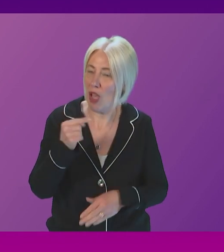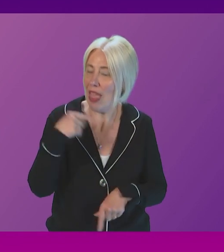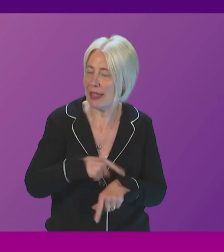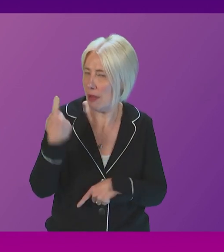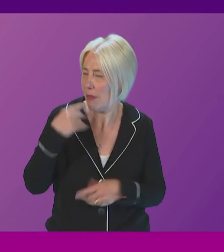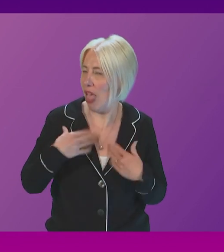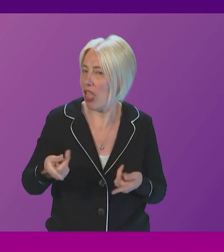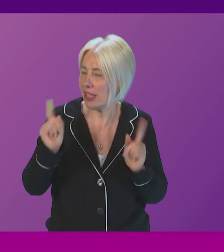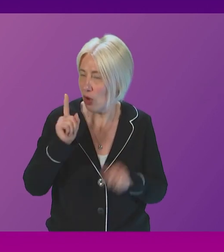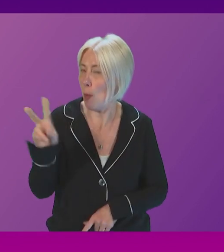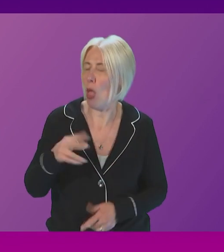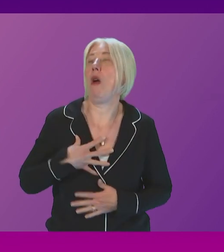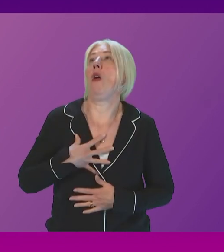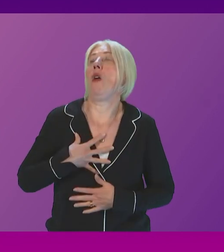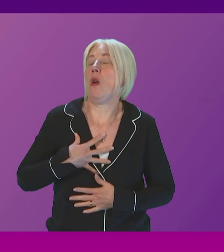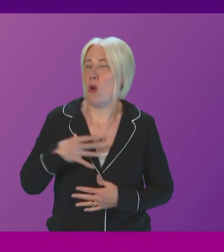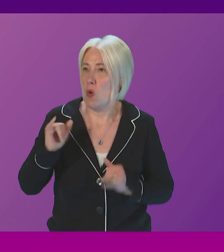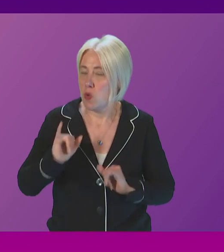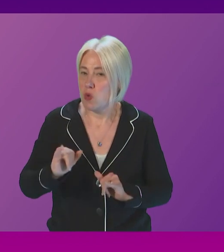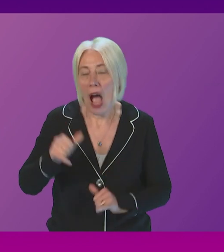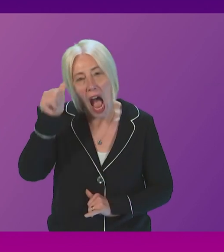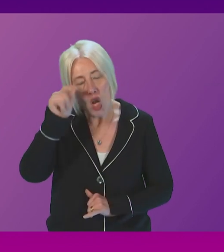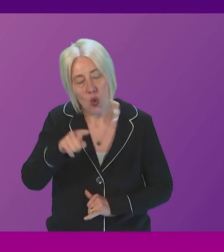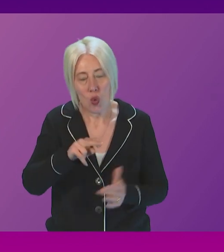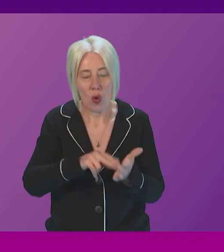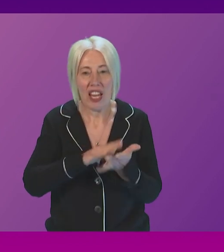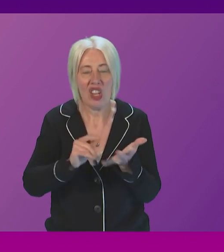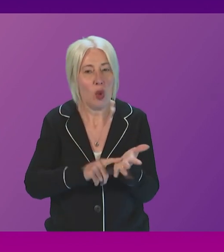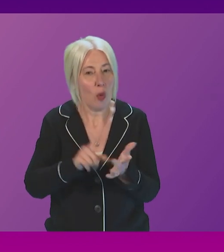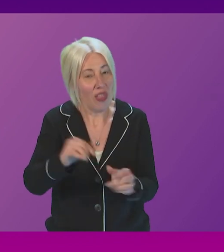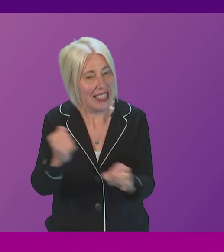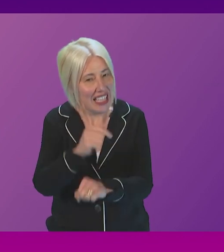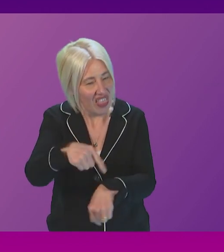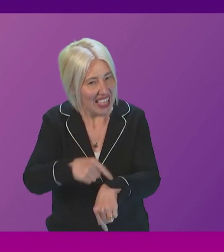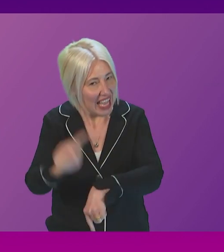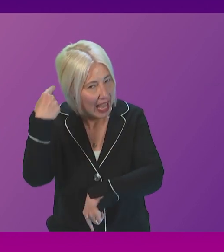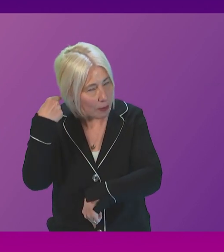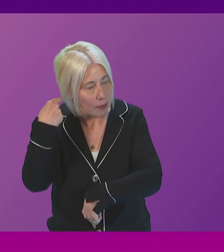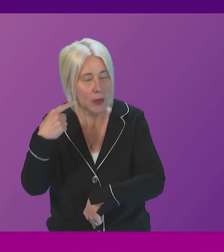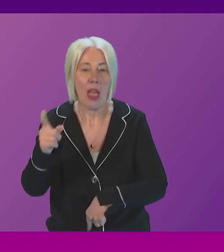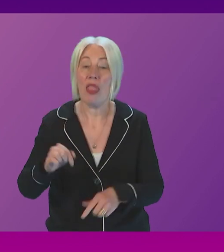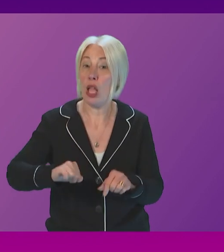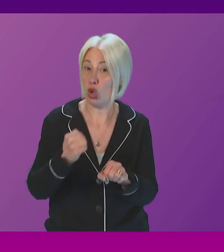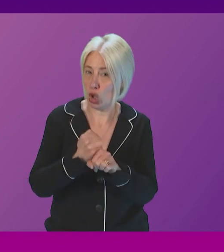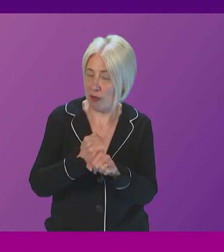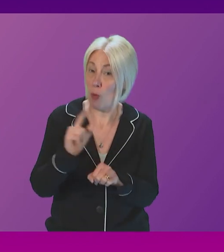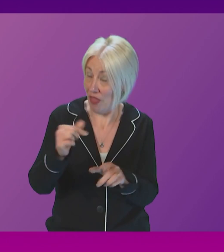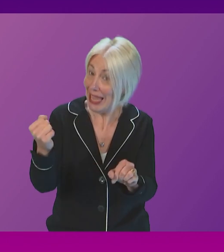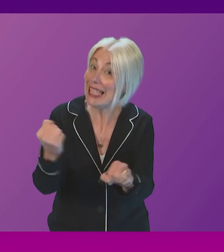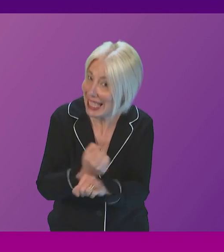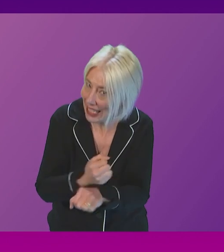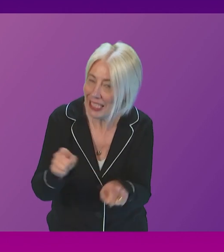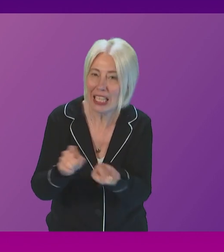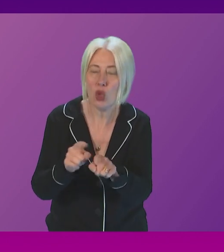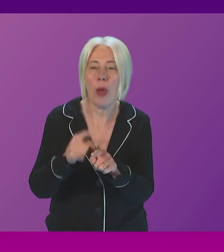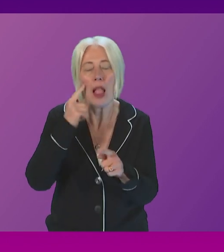And clearly, I recognise what NHS did at the time and what the government did in examining what had come